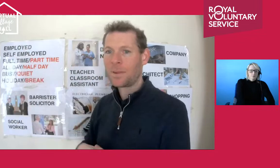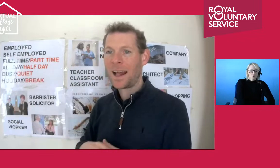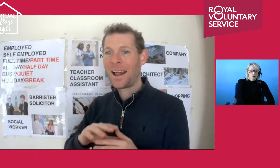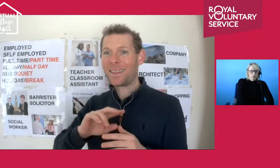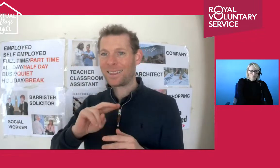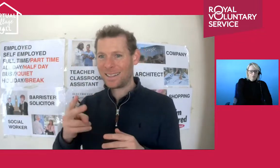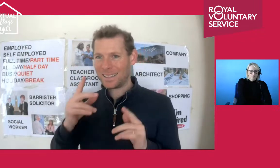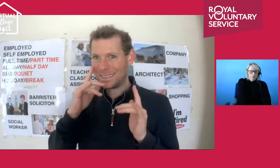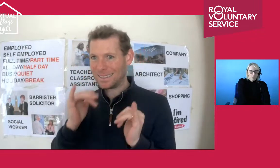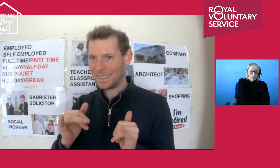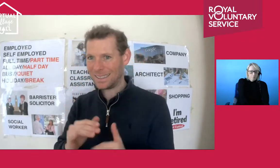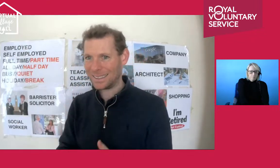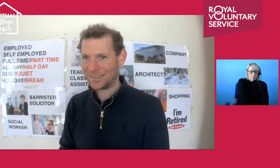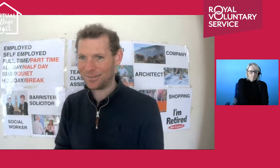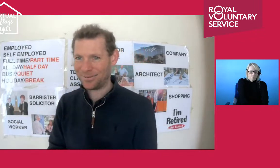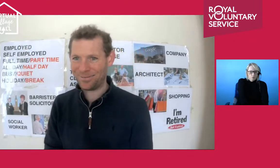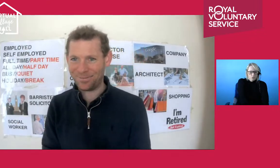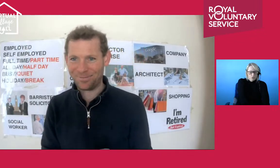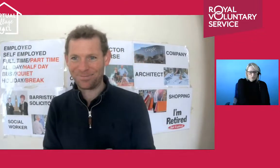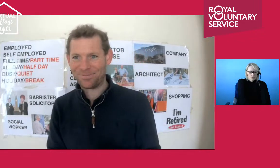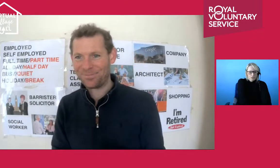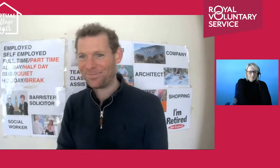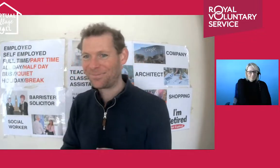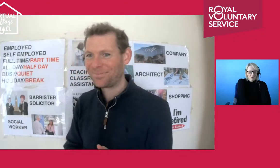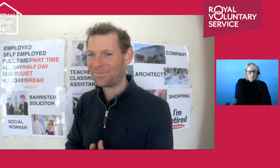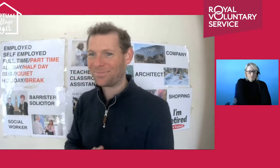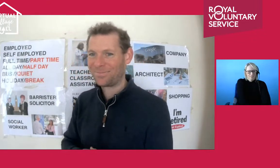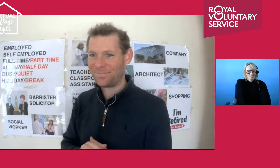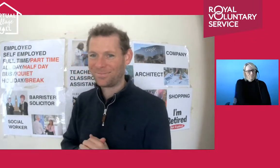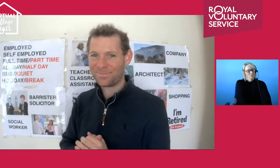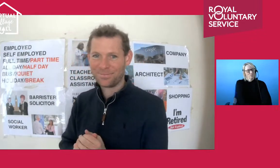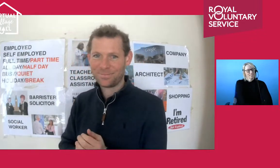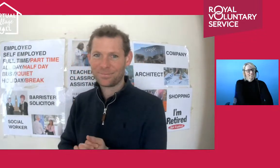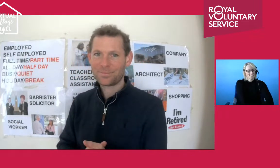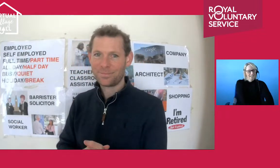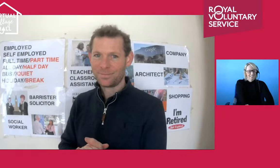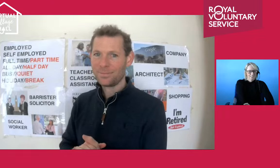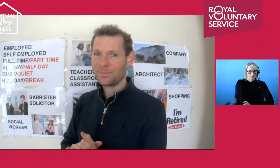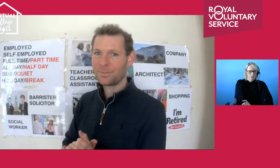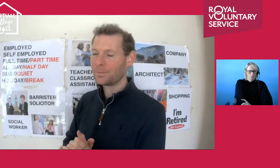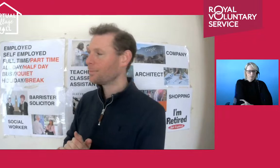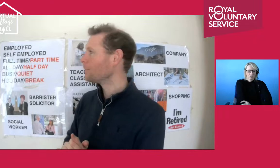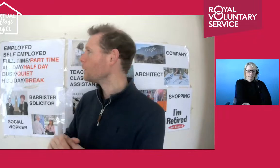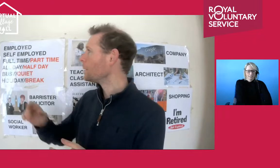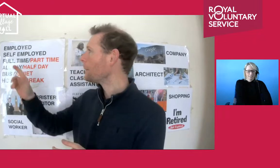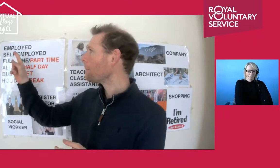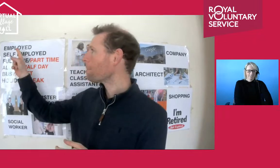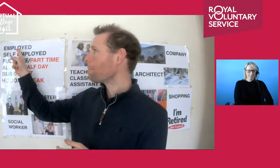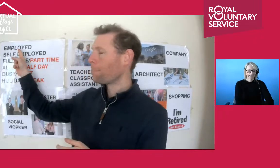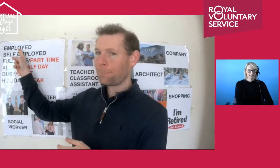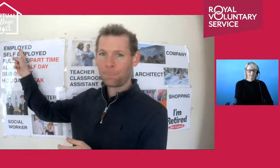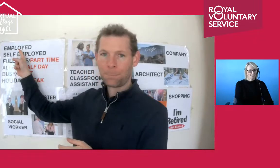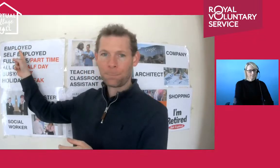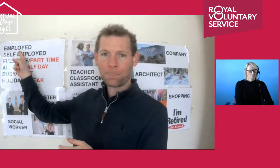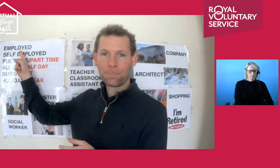Okay, yes, we've got another poster to do, and then we'll do the little test that we always do.